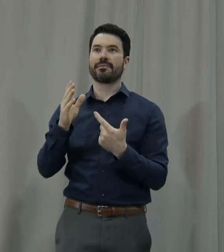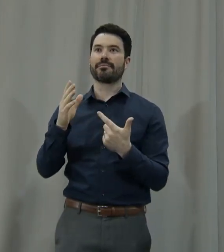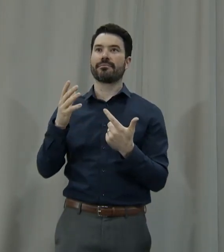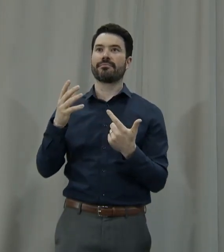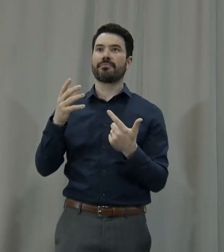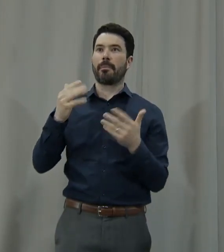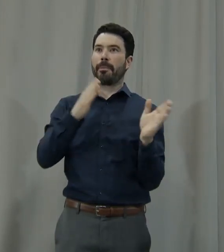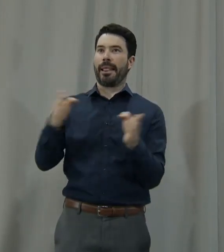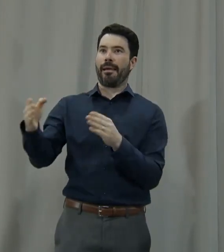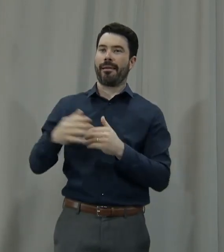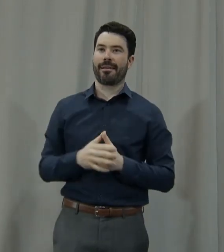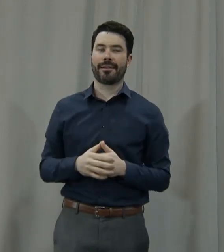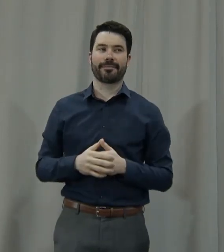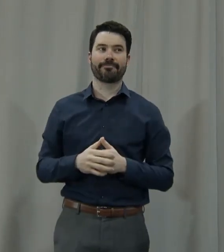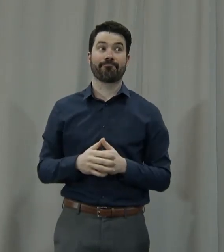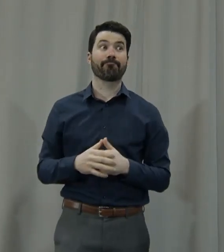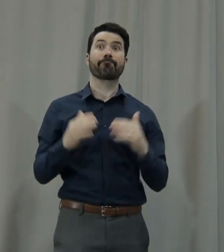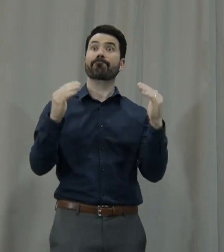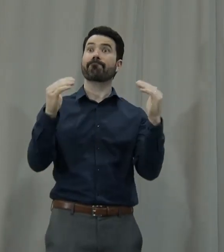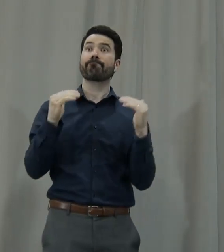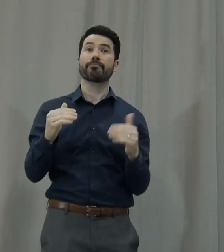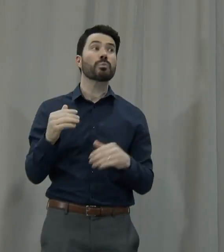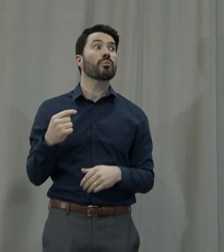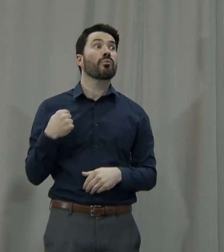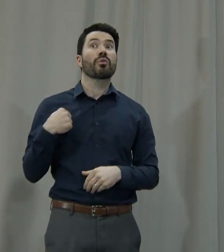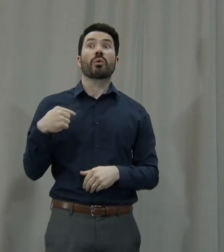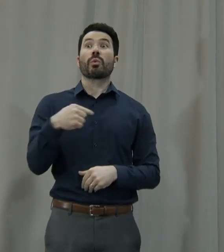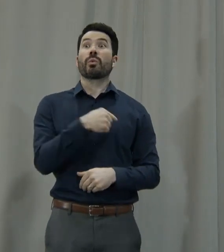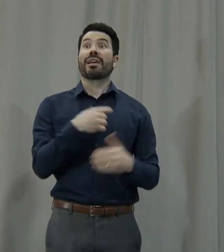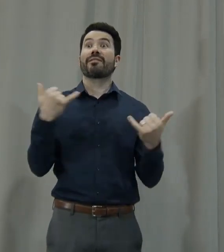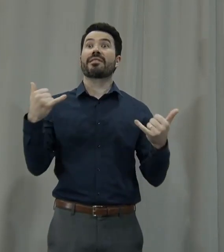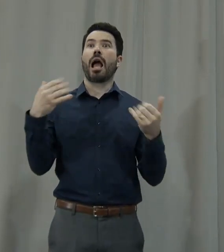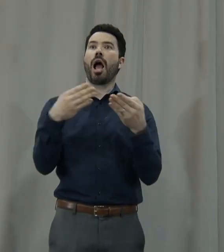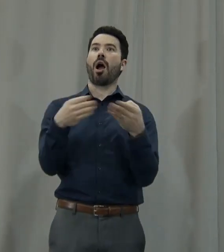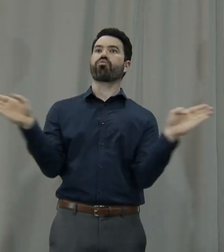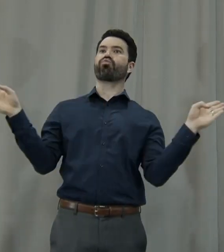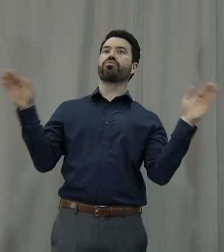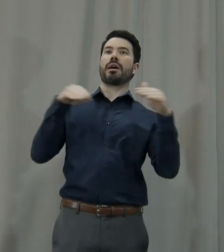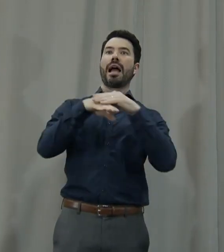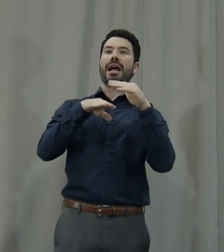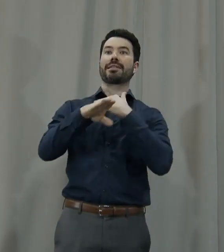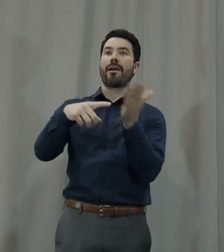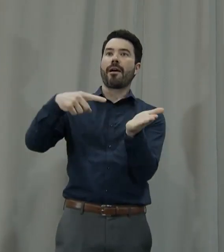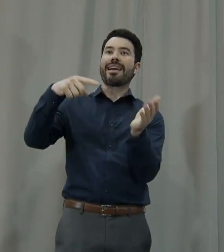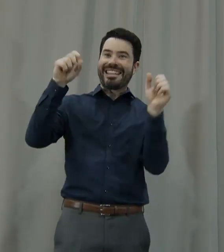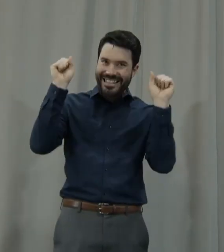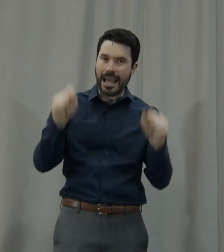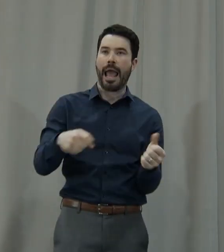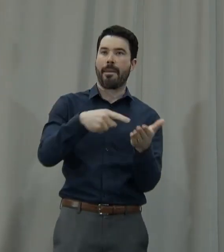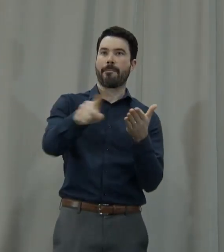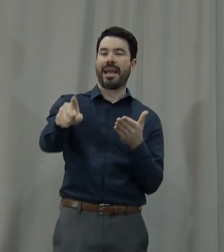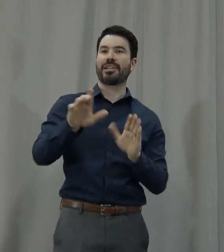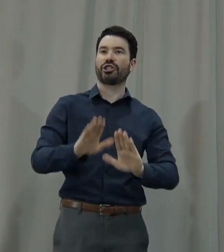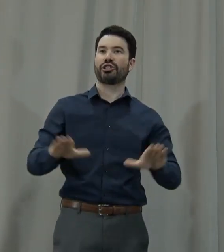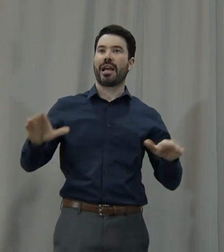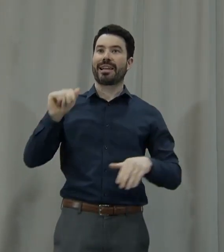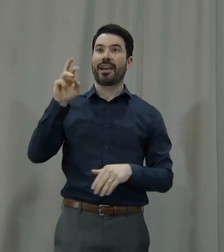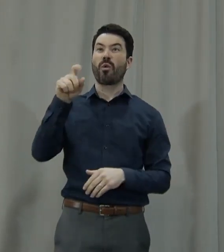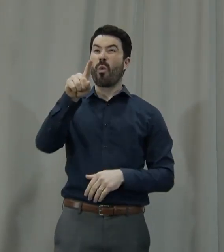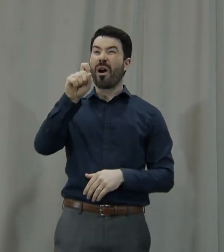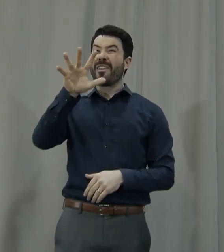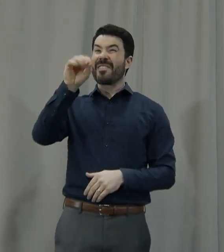Additionally, we've expanded access to affordable childcare for 150,000 more children.